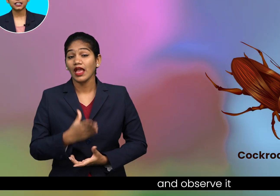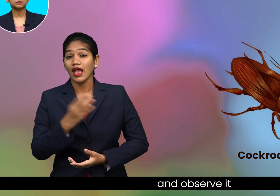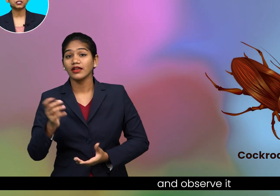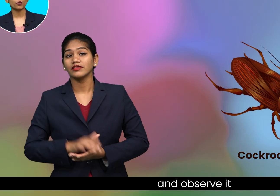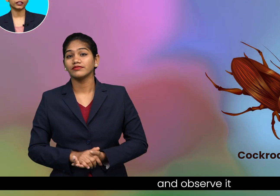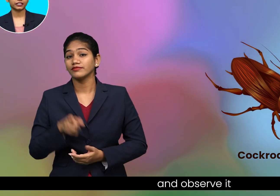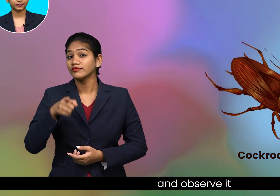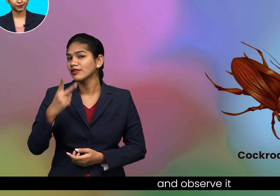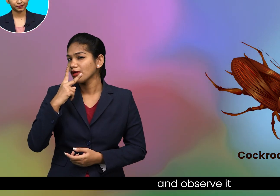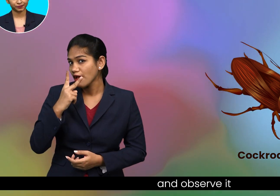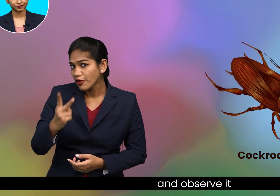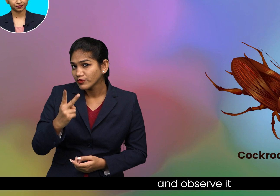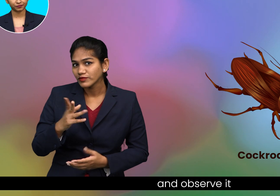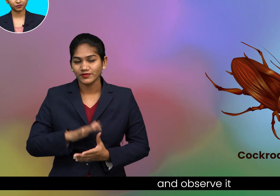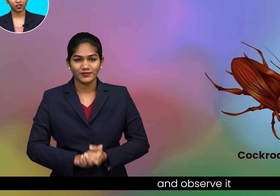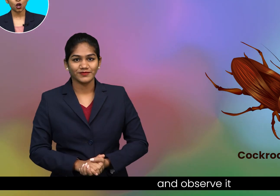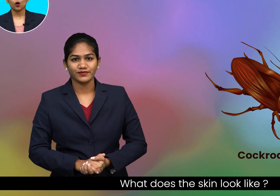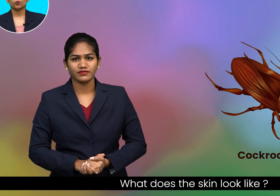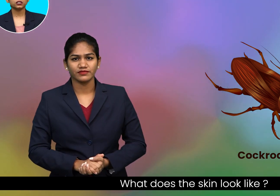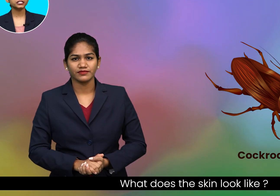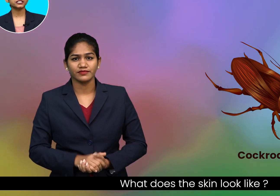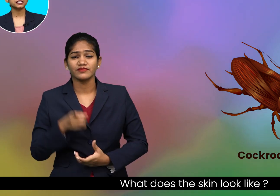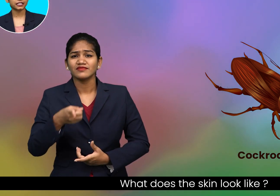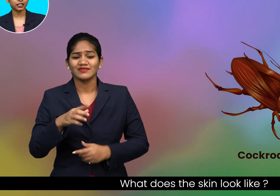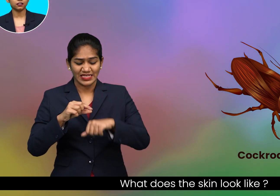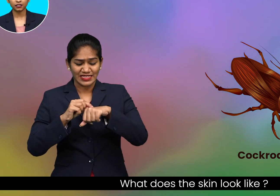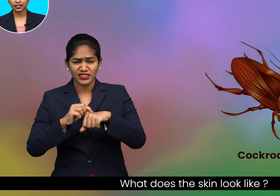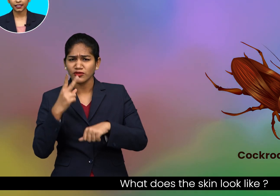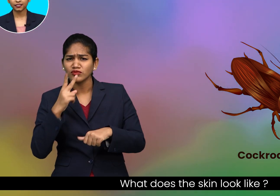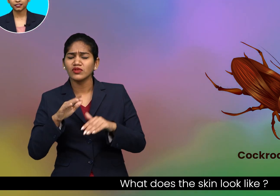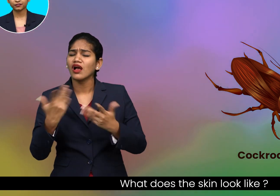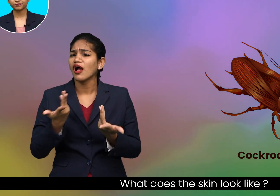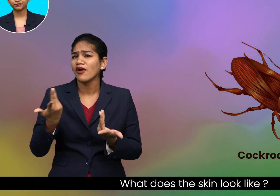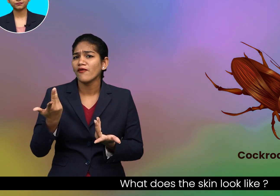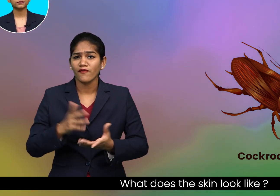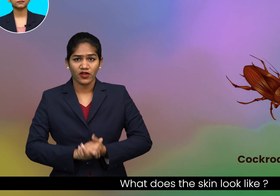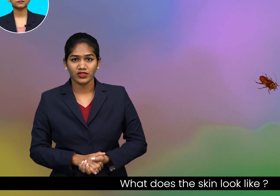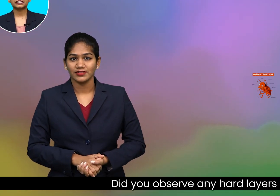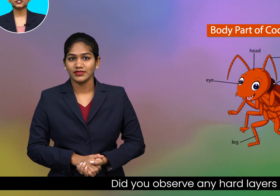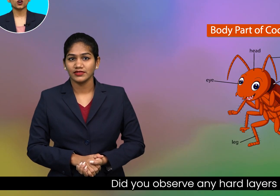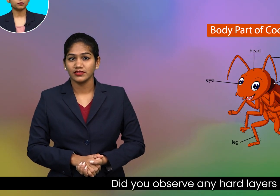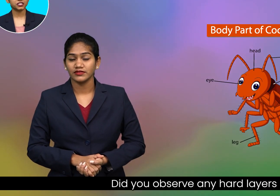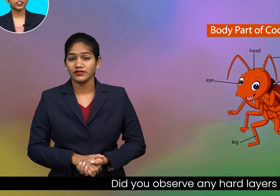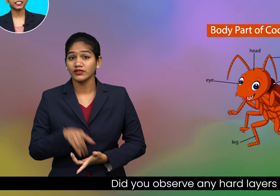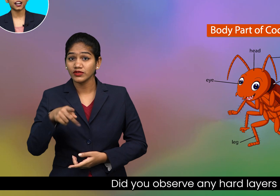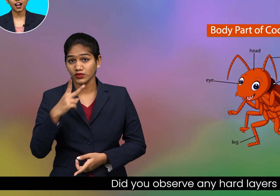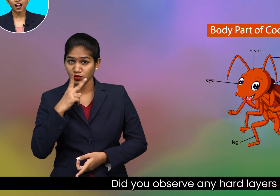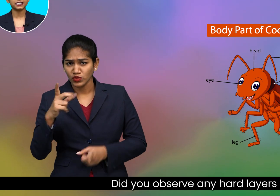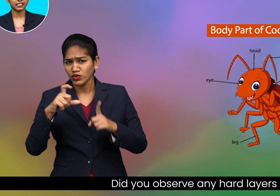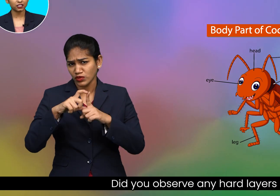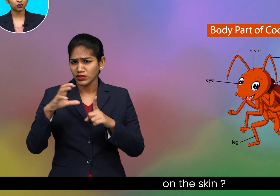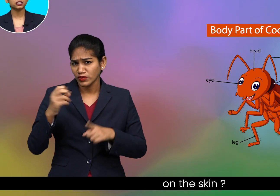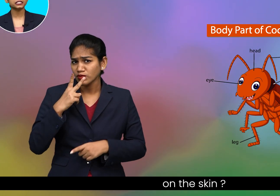And observe it. What does the skin look like? Did you observe any